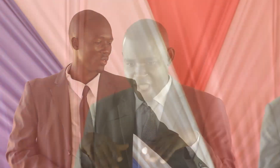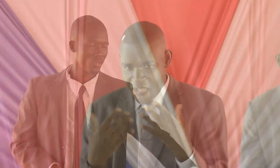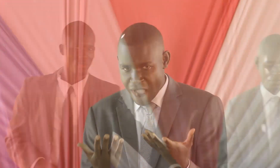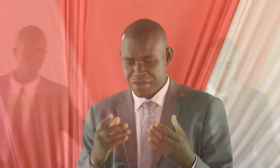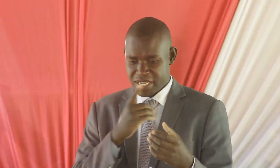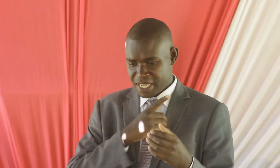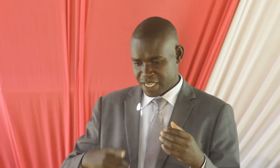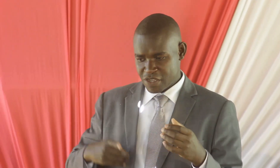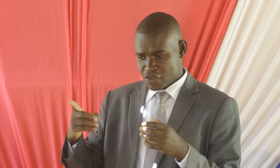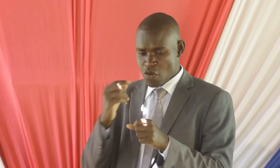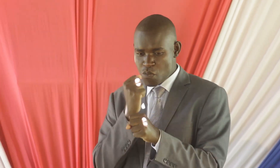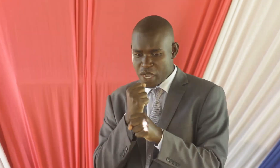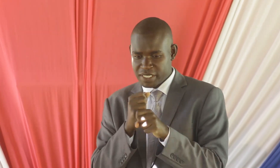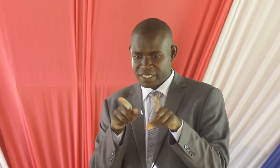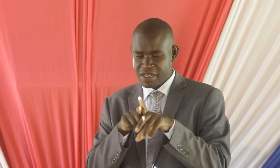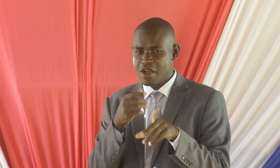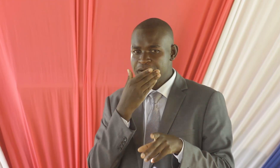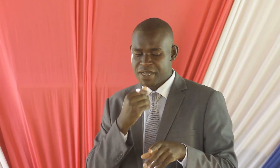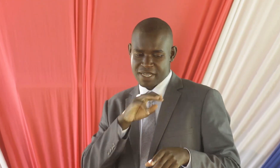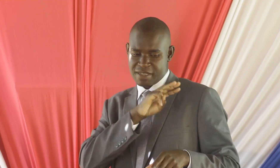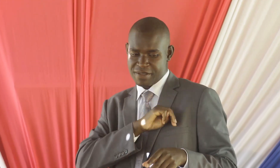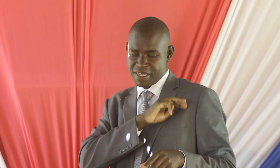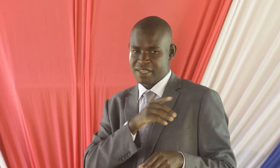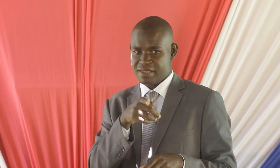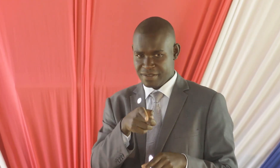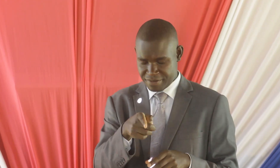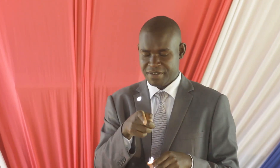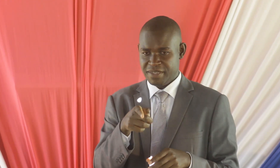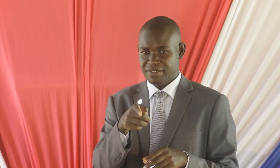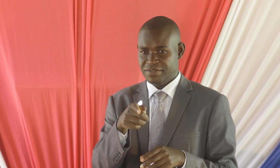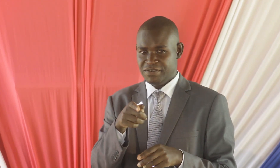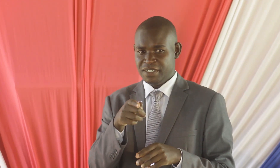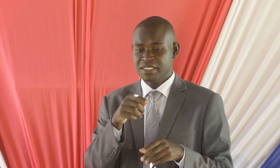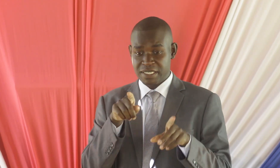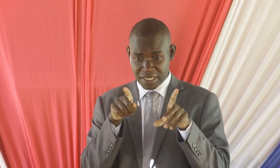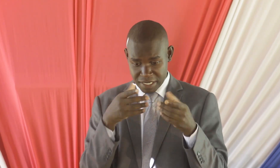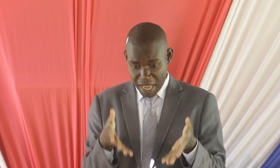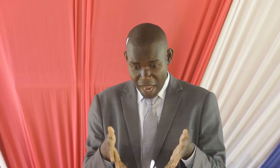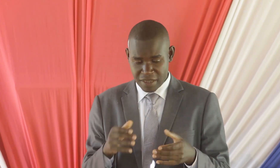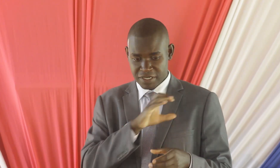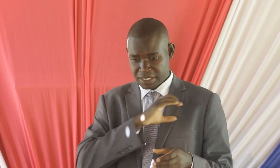Paul advises us all that when David did this to Mephibosheth,